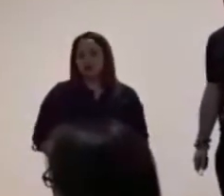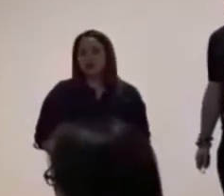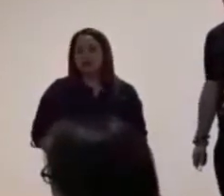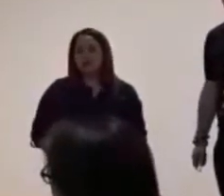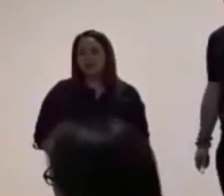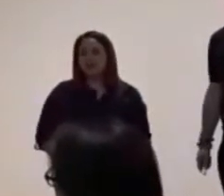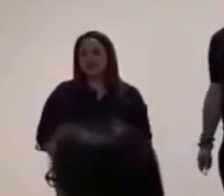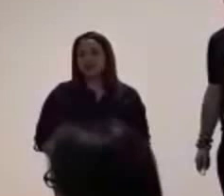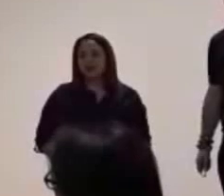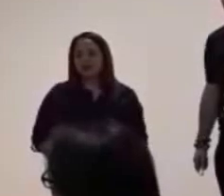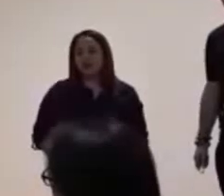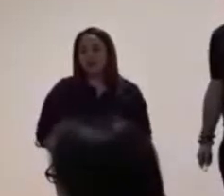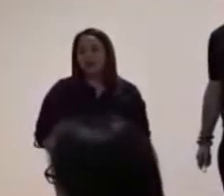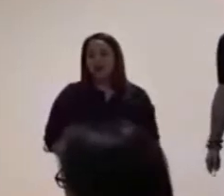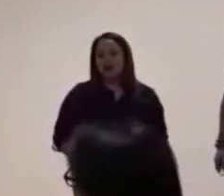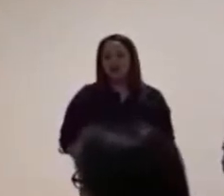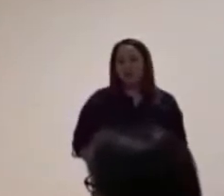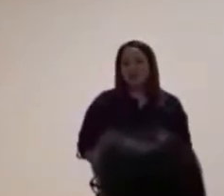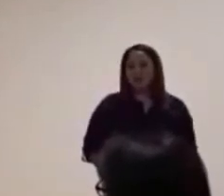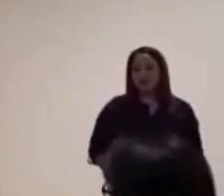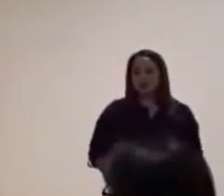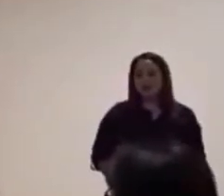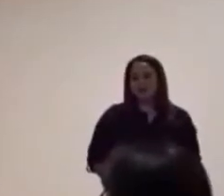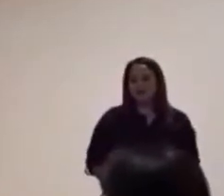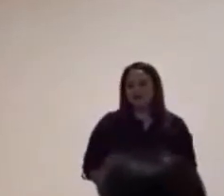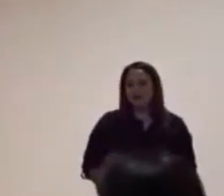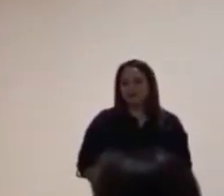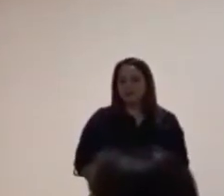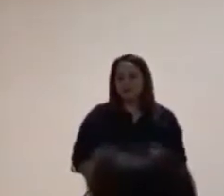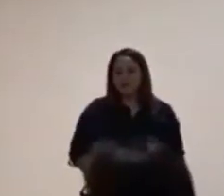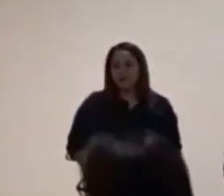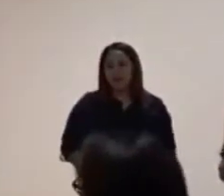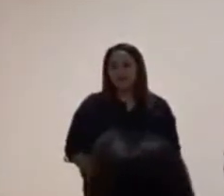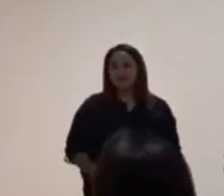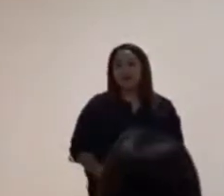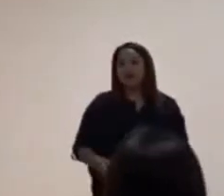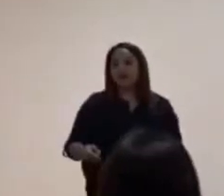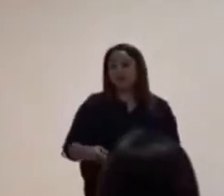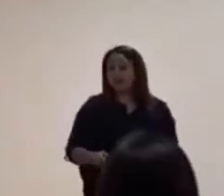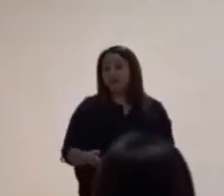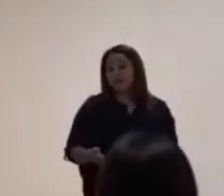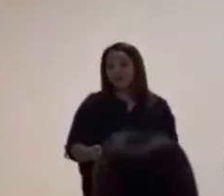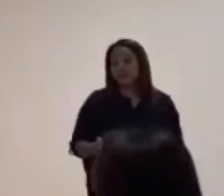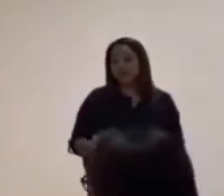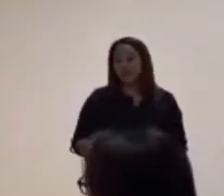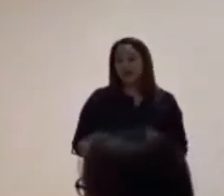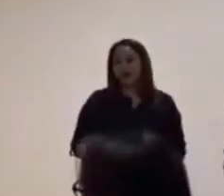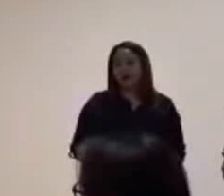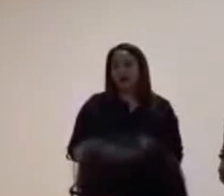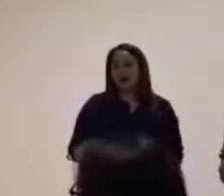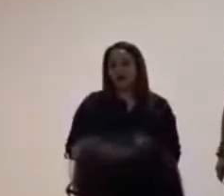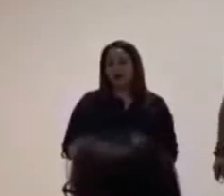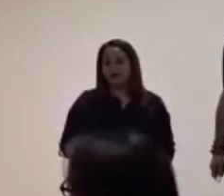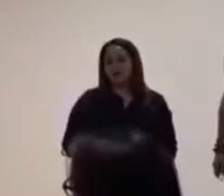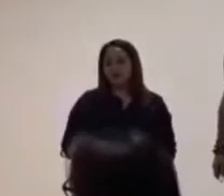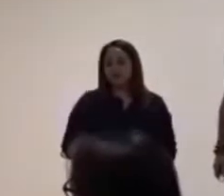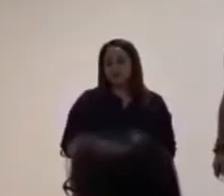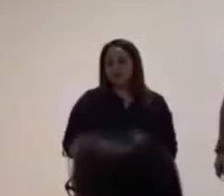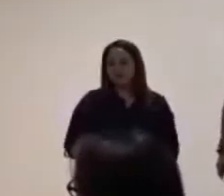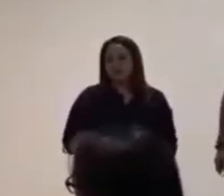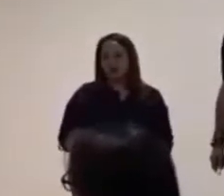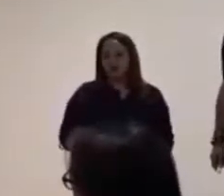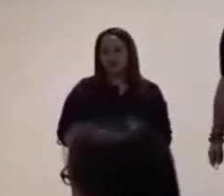So I realized that there's more about positive about myself. Good. And for that, I can advise and help